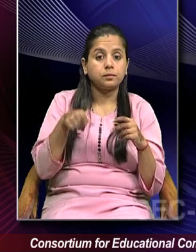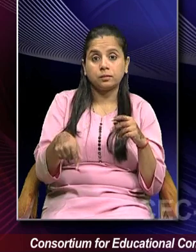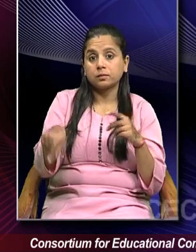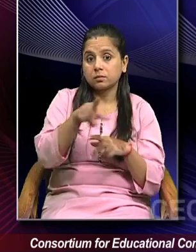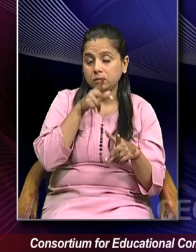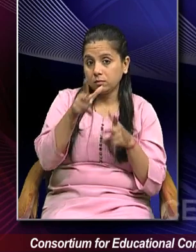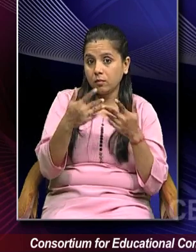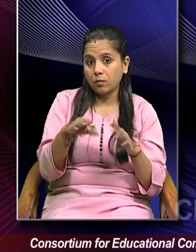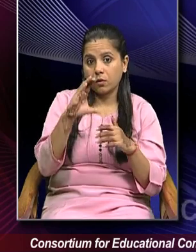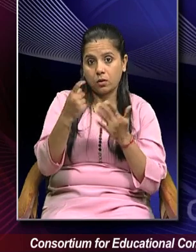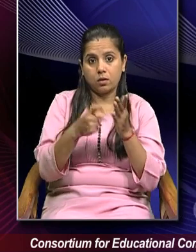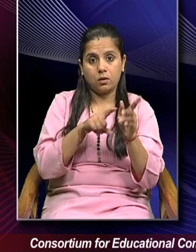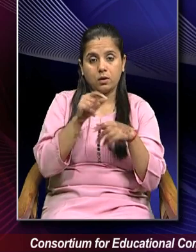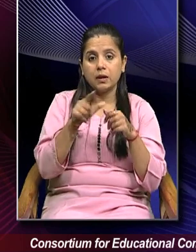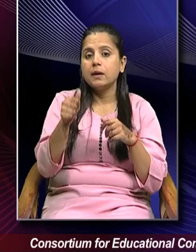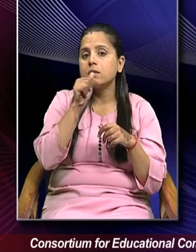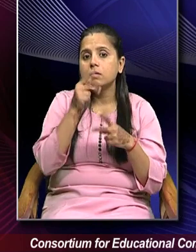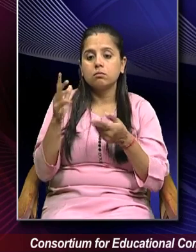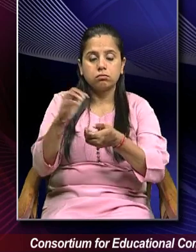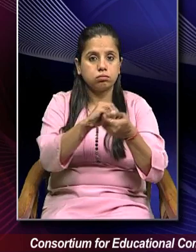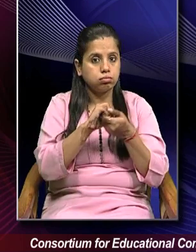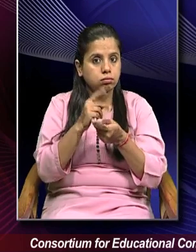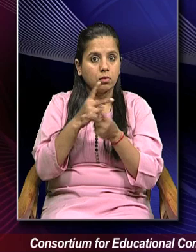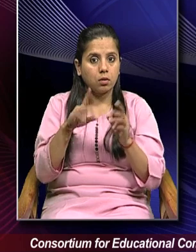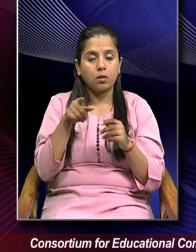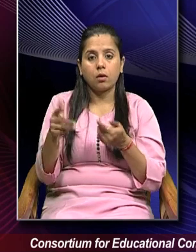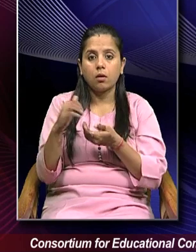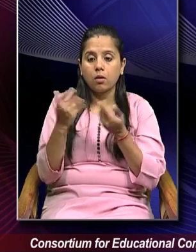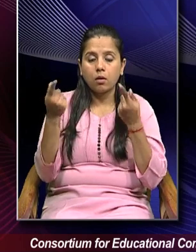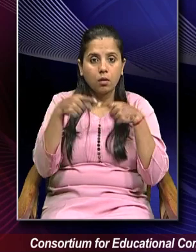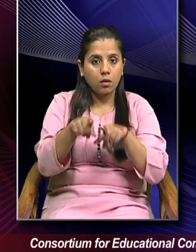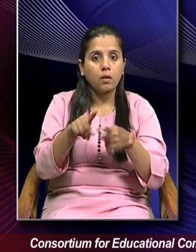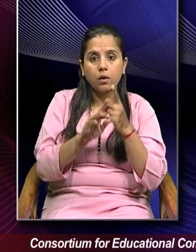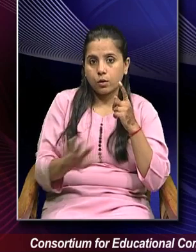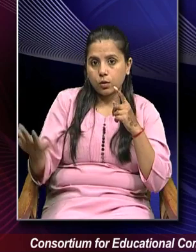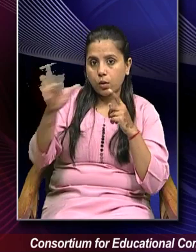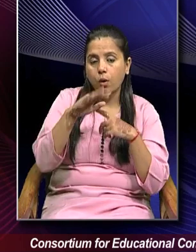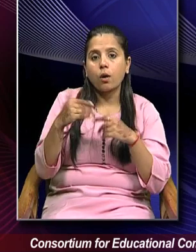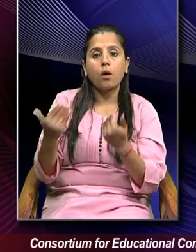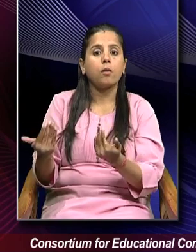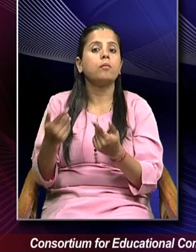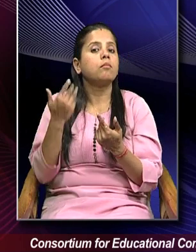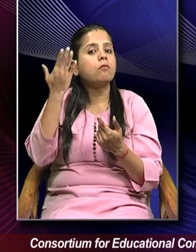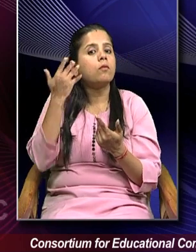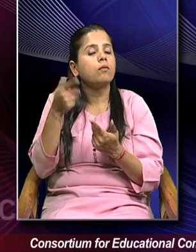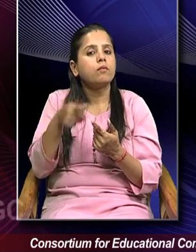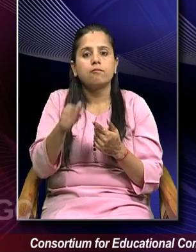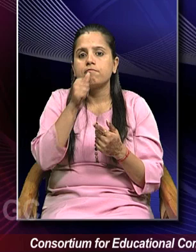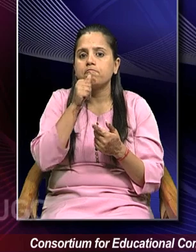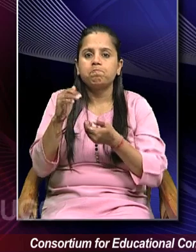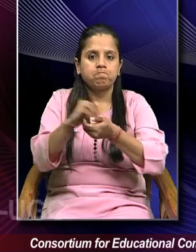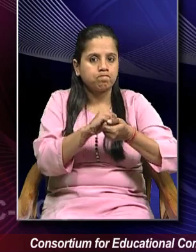crystallization of the system of the secret alliances and alignments in Europe as well. Because of these secret